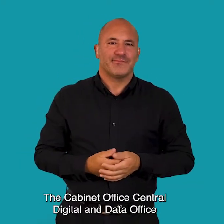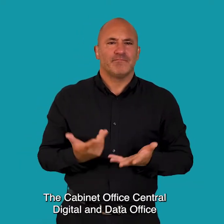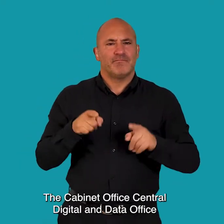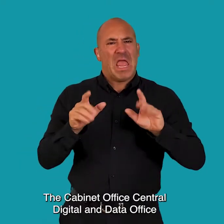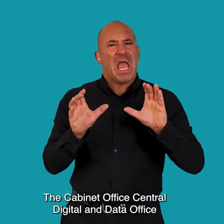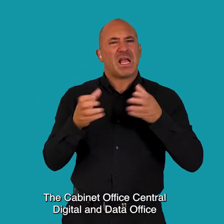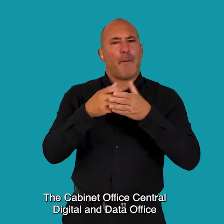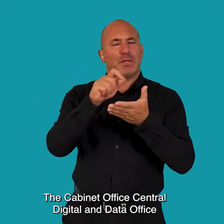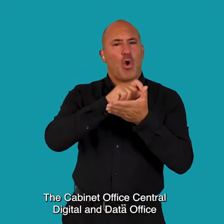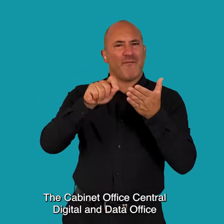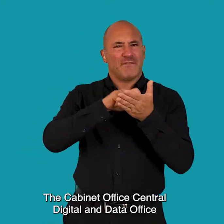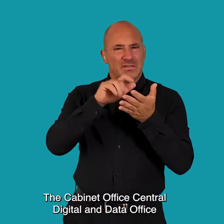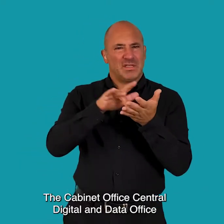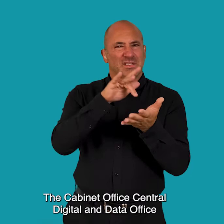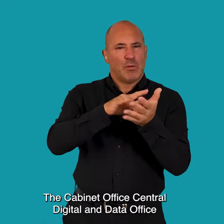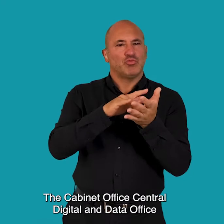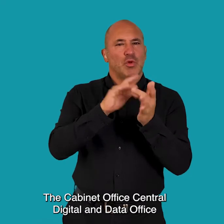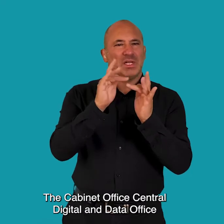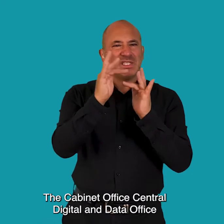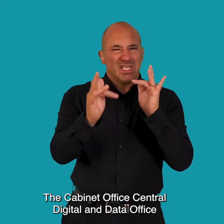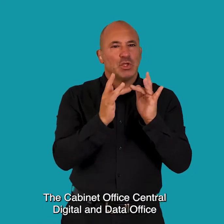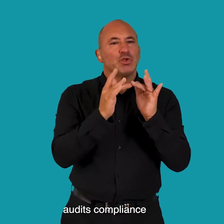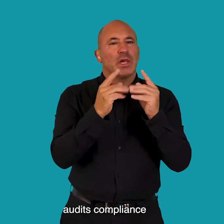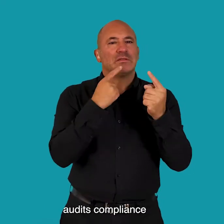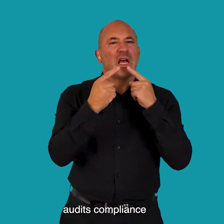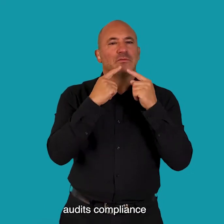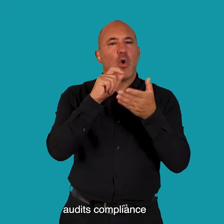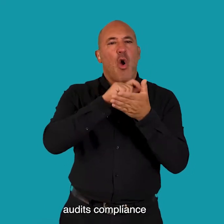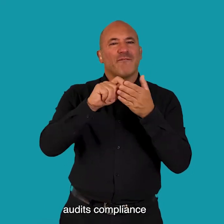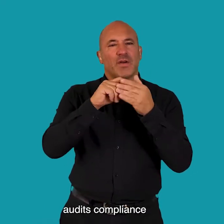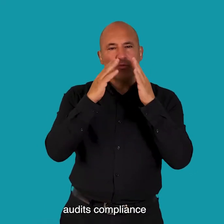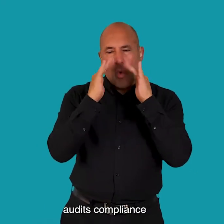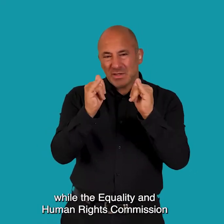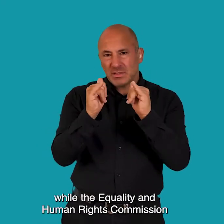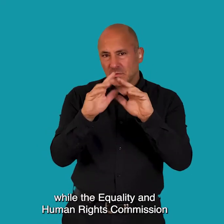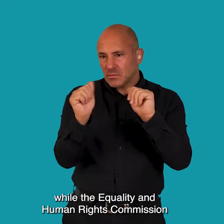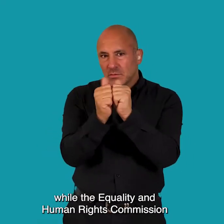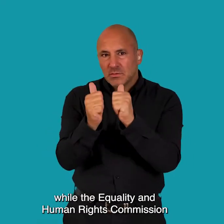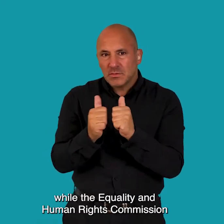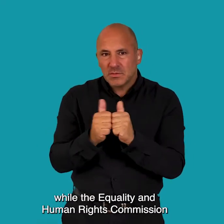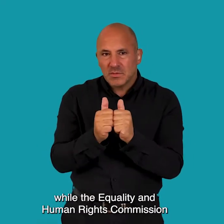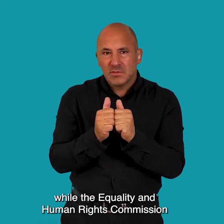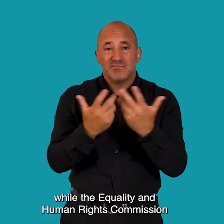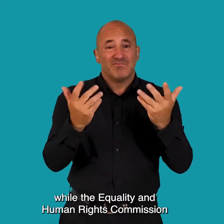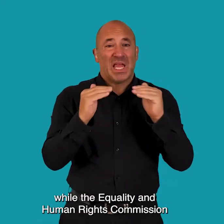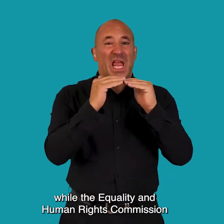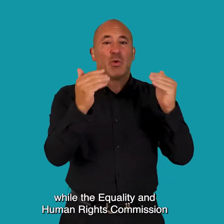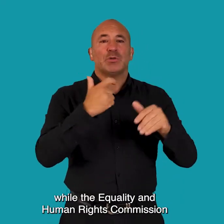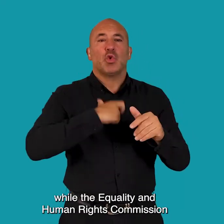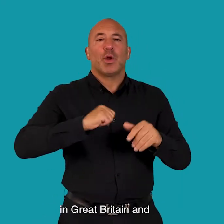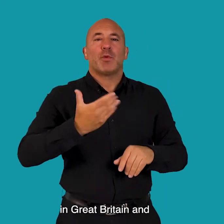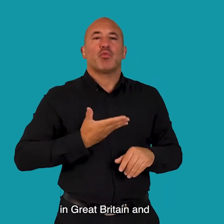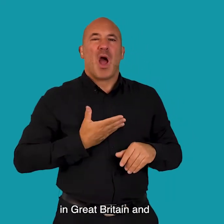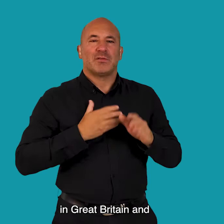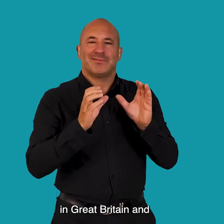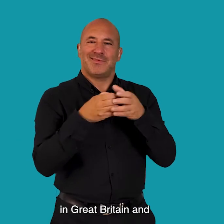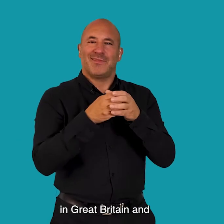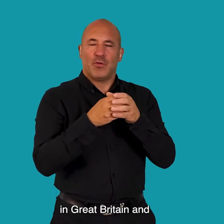Cabinet Office Central Digital and Data Office audits compliance, while the Equality and Human Rights Commission in Great Britain and